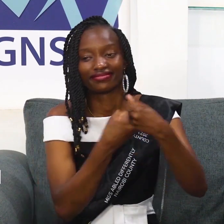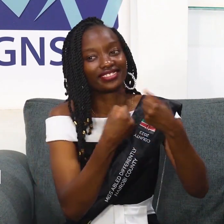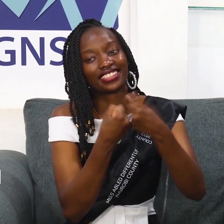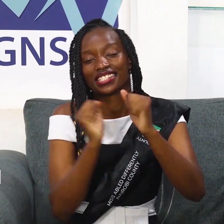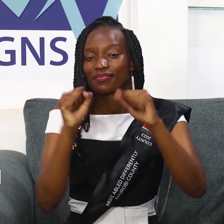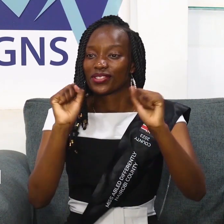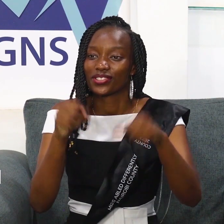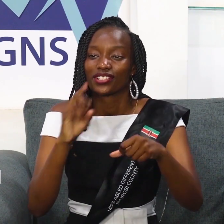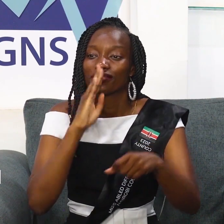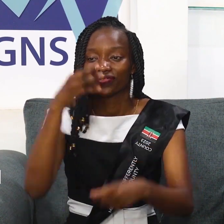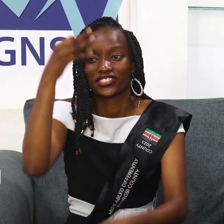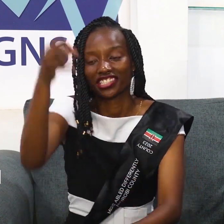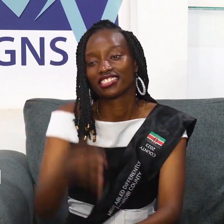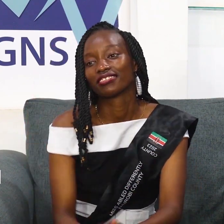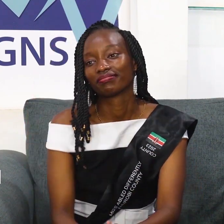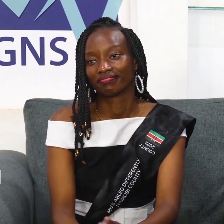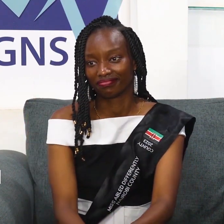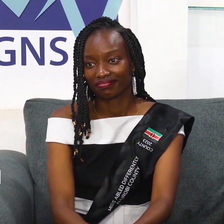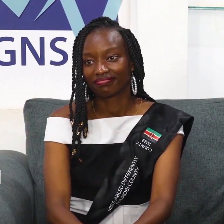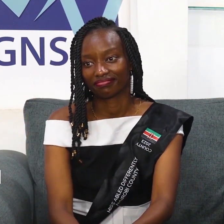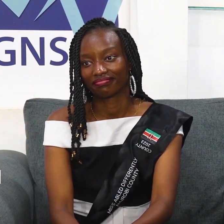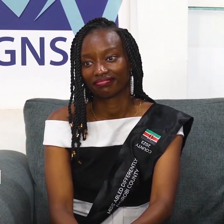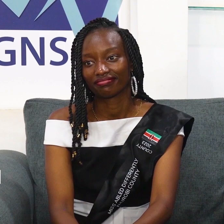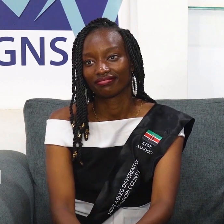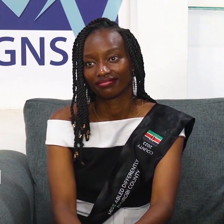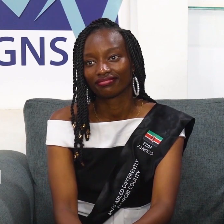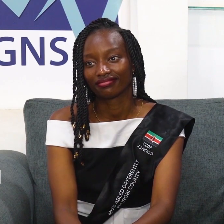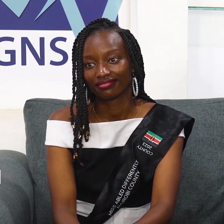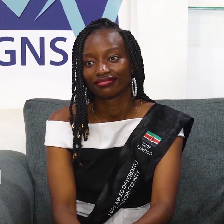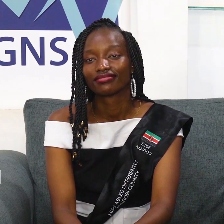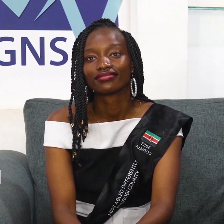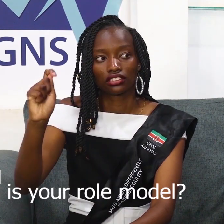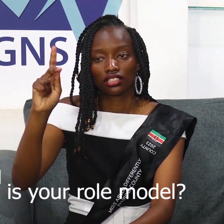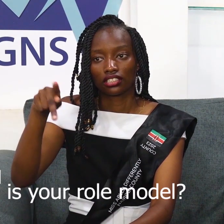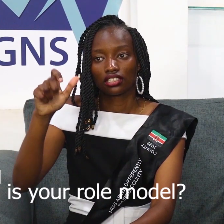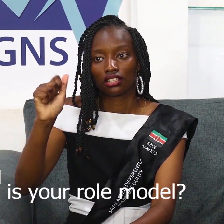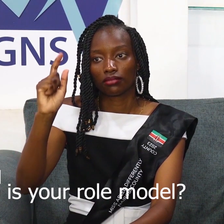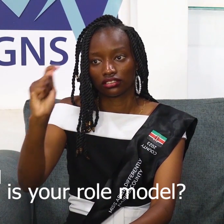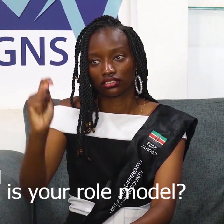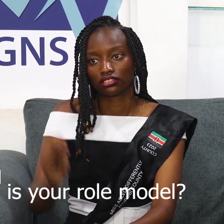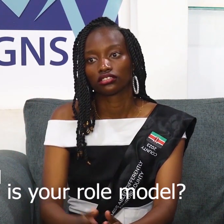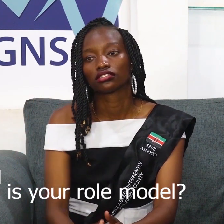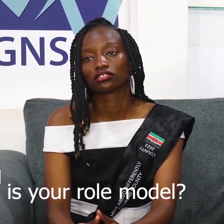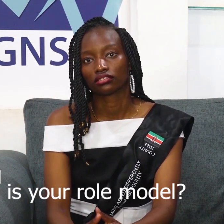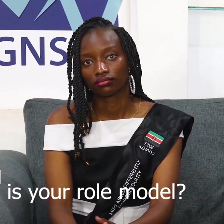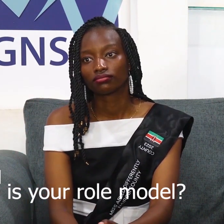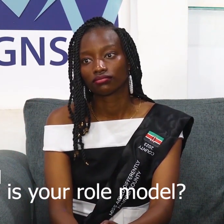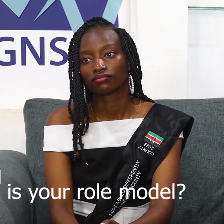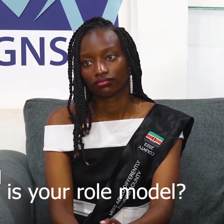each and every person to join these contests, because I know I'll be winning them in the future. Or party. But I don't think I have anybody